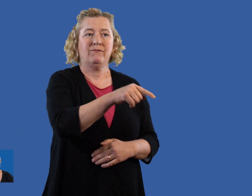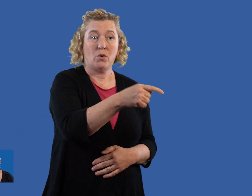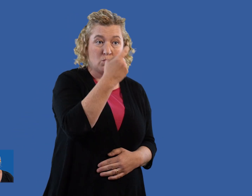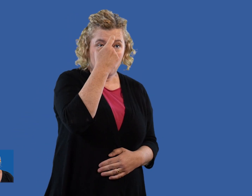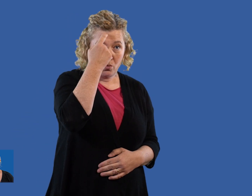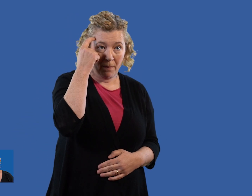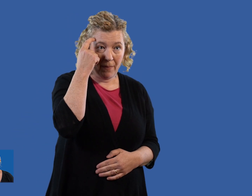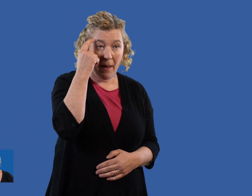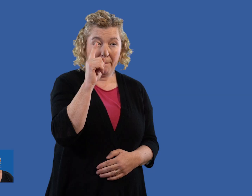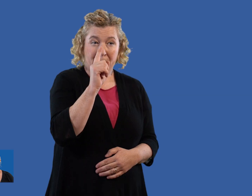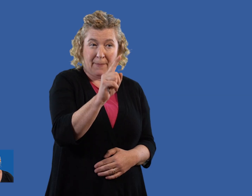trauma.